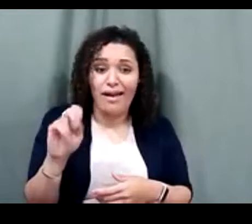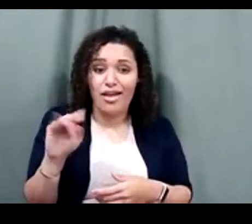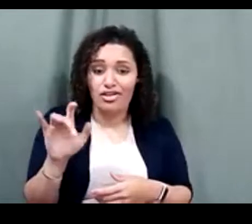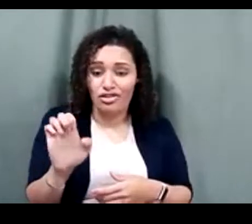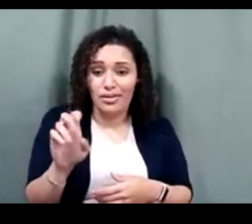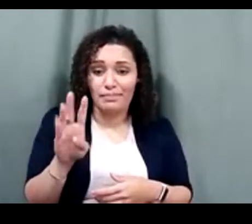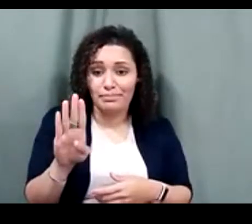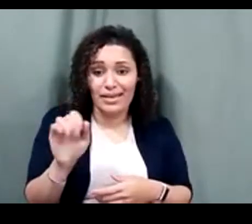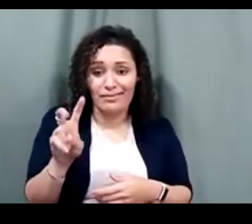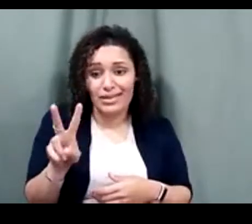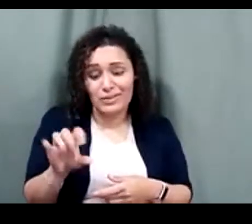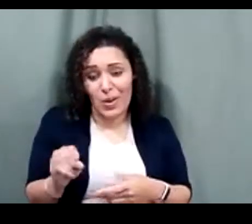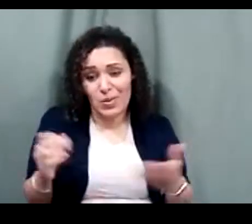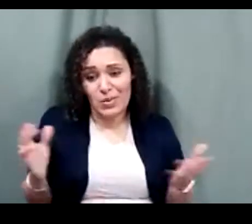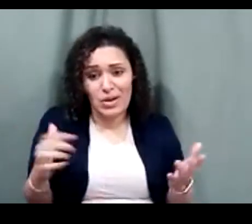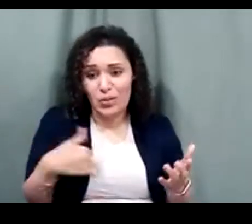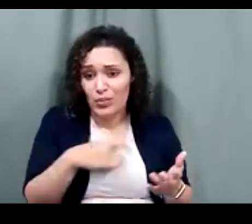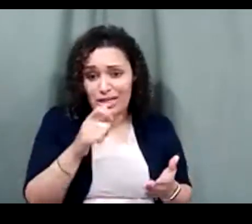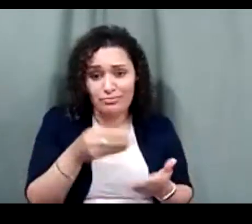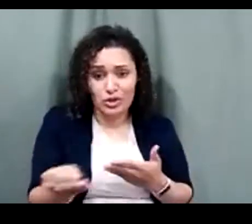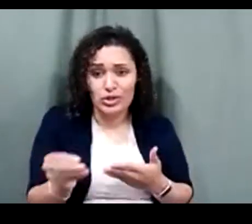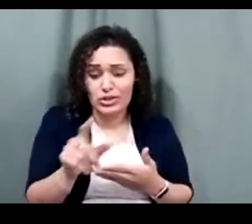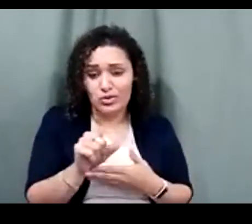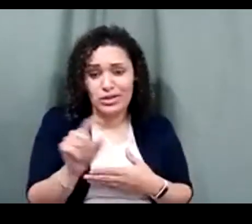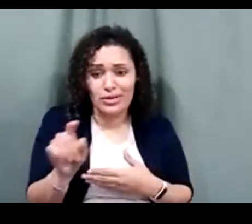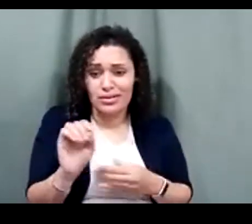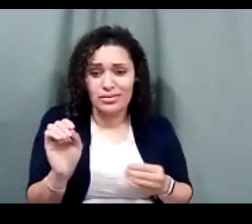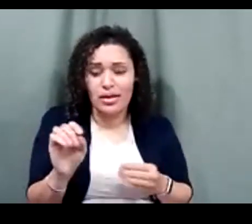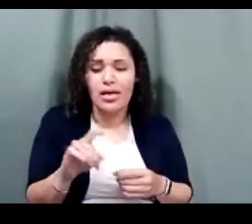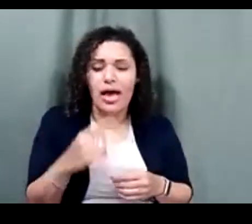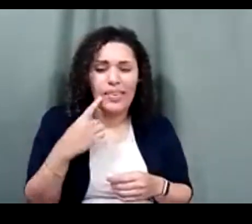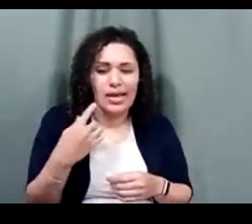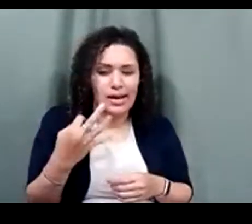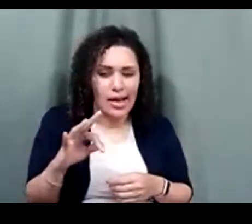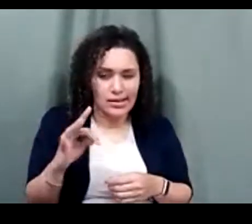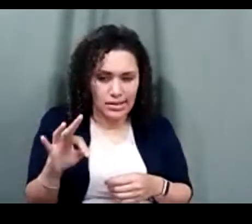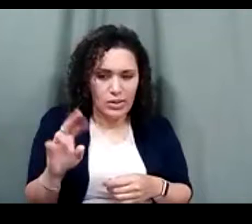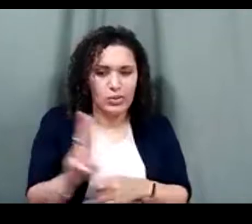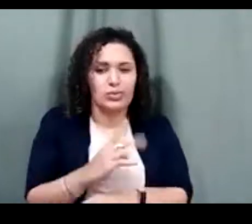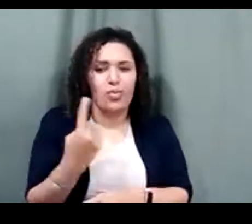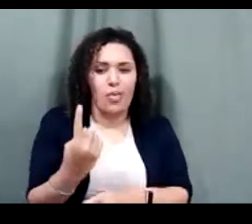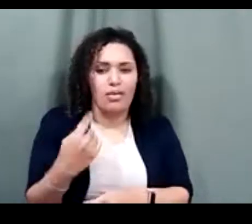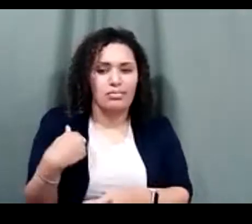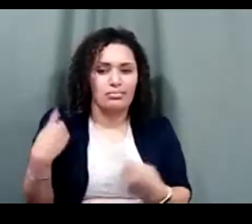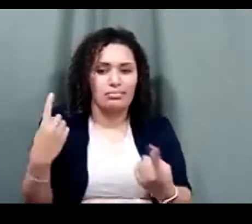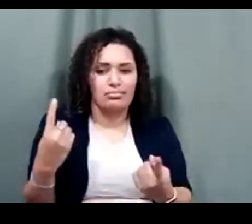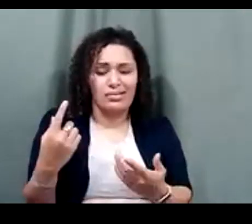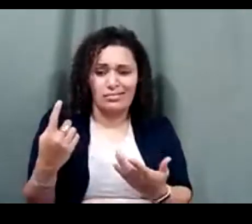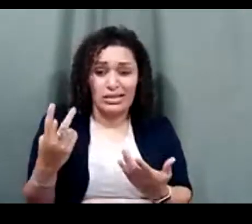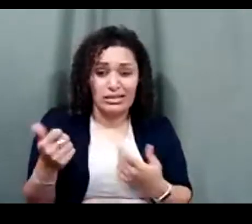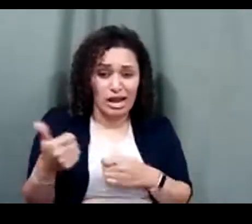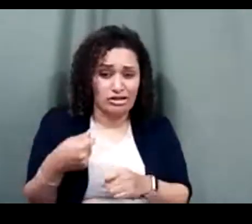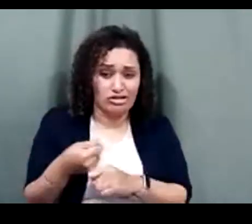purchased anywhere. I think maybe 19, we used one. And I think it had been about 10 years before that, we hadn't used